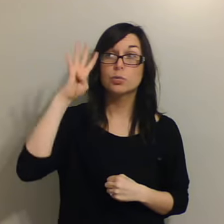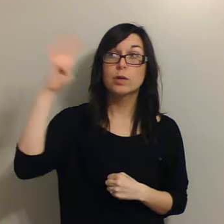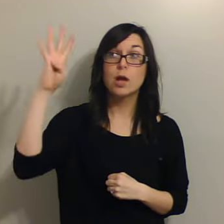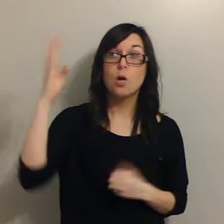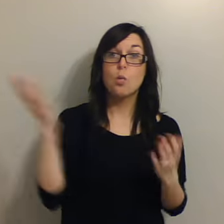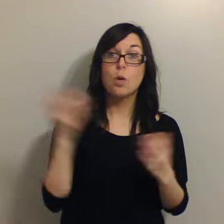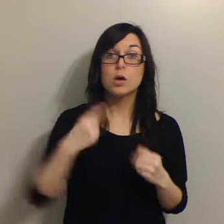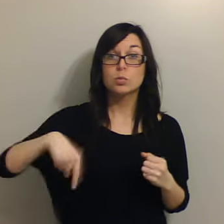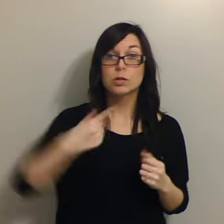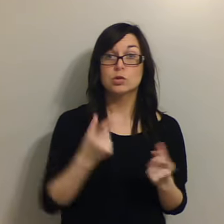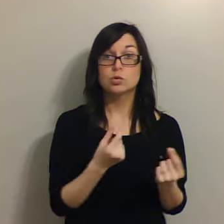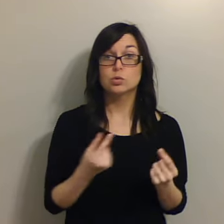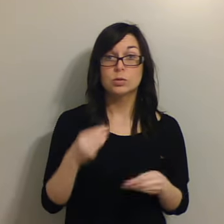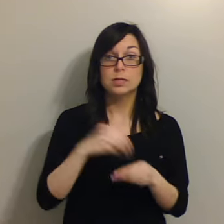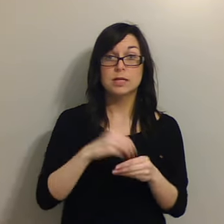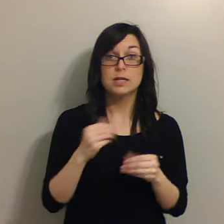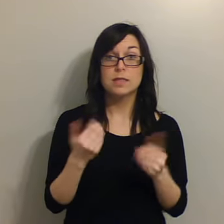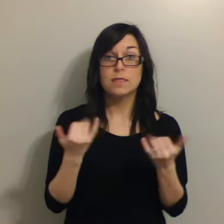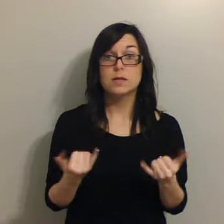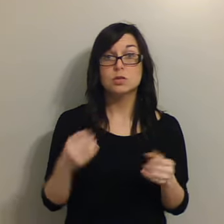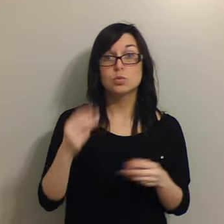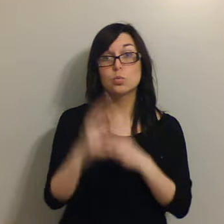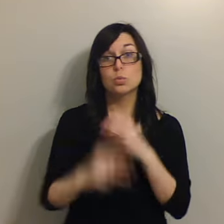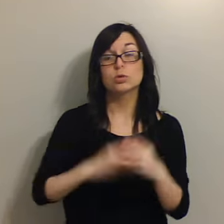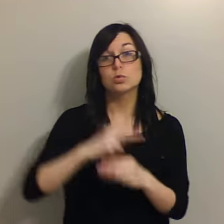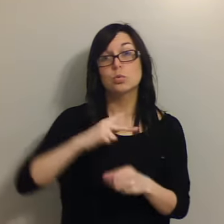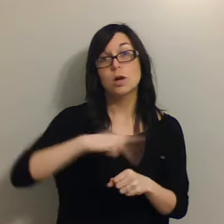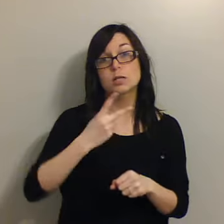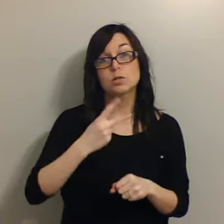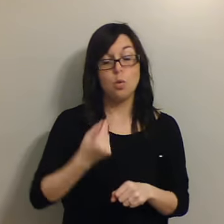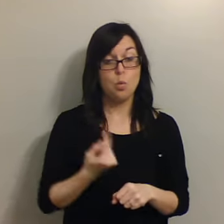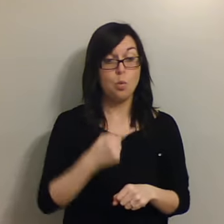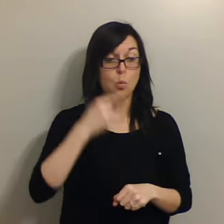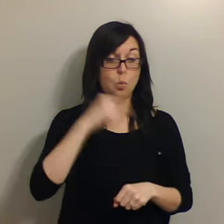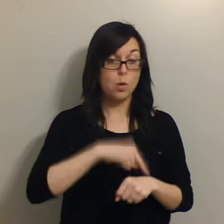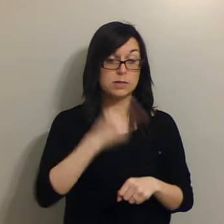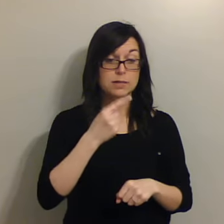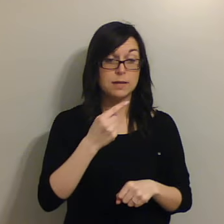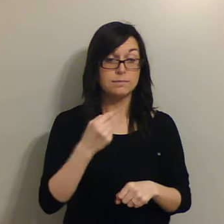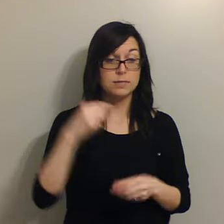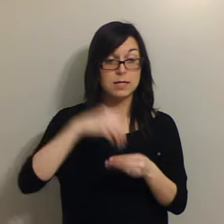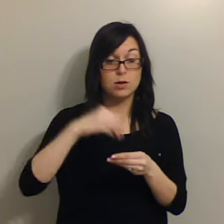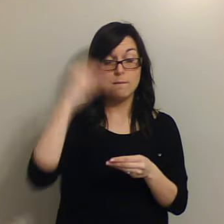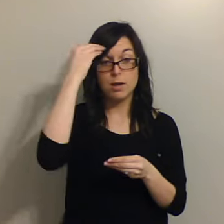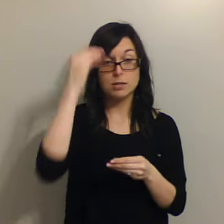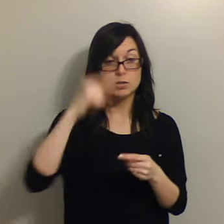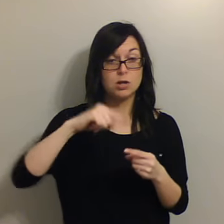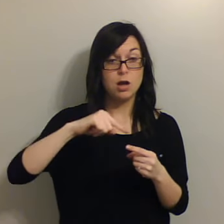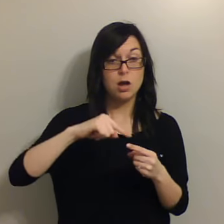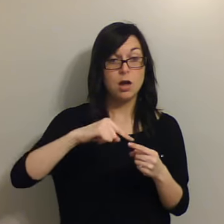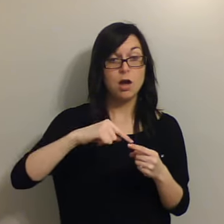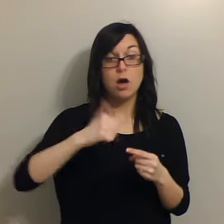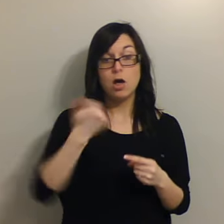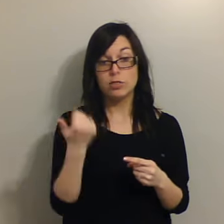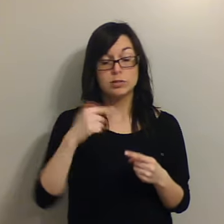Once in our minds, and then we get out of the world to make it's own. So facing this fear and imagining how